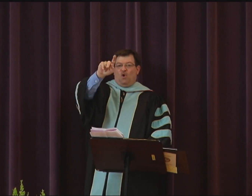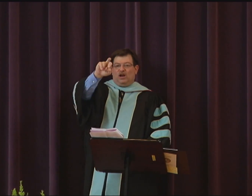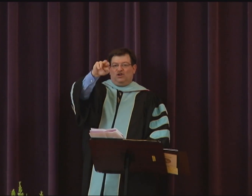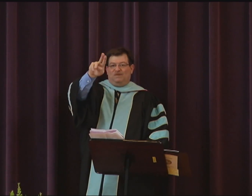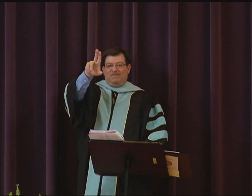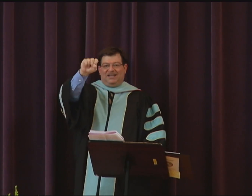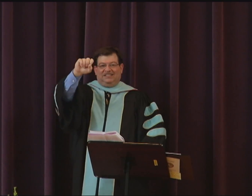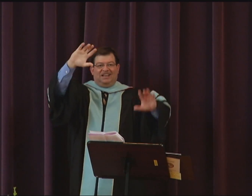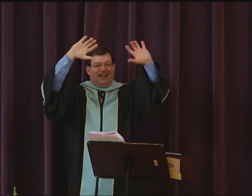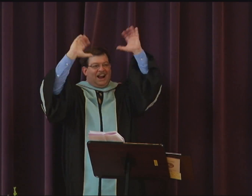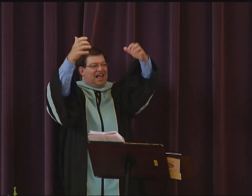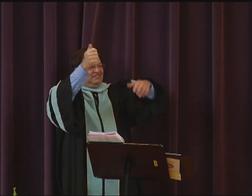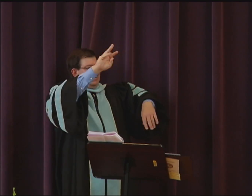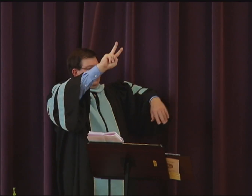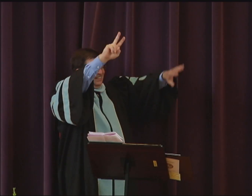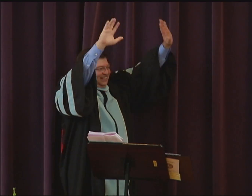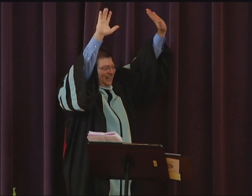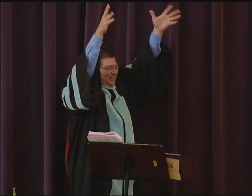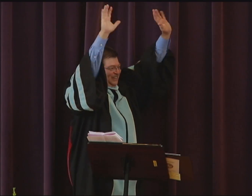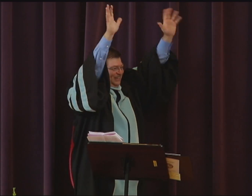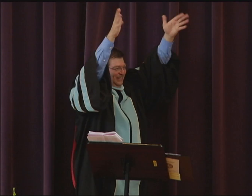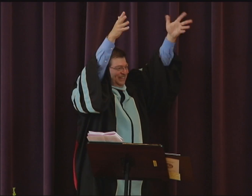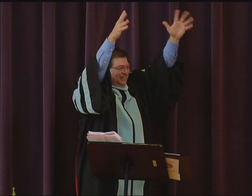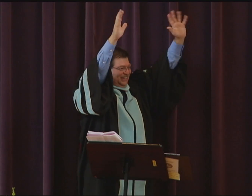Lillian L. Cordemus, class of 62.